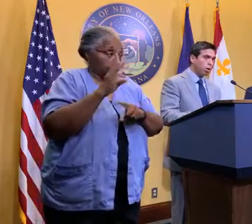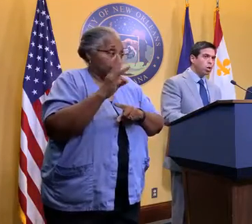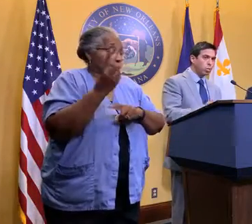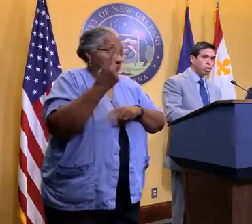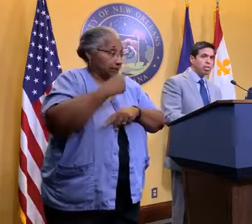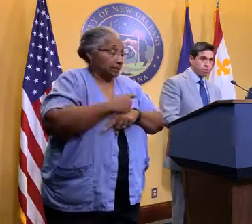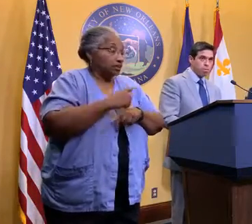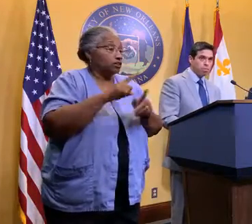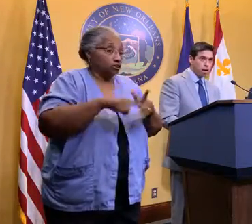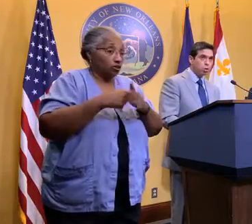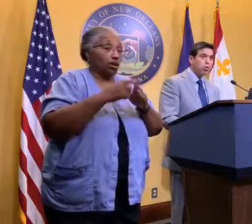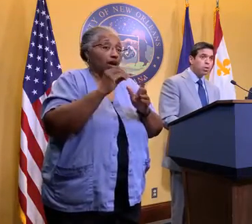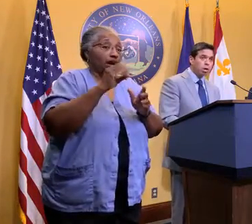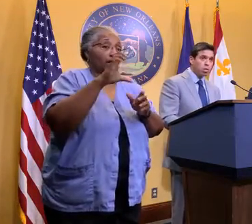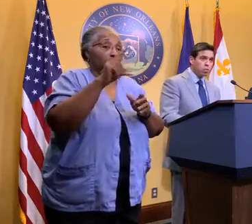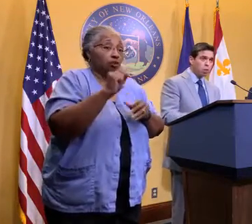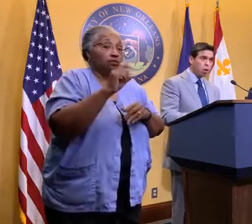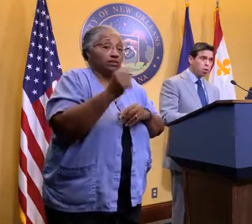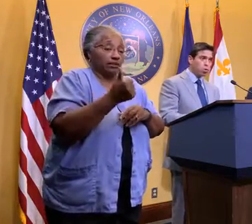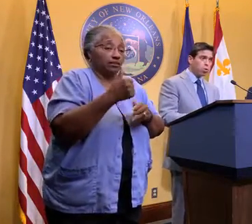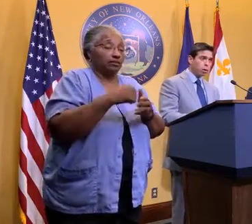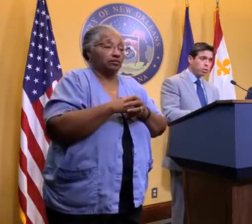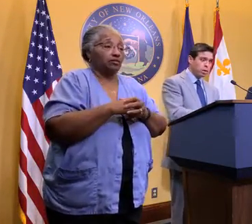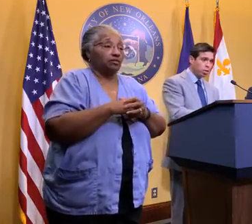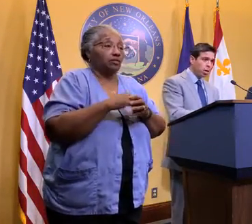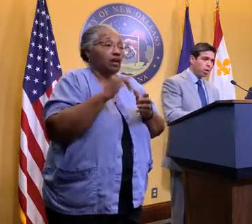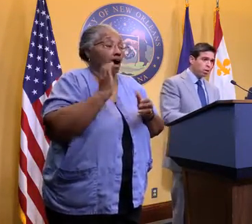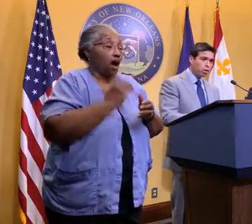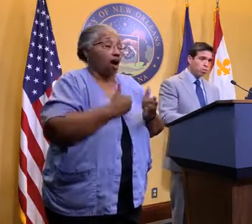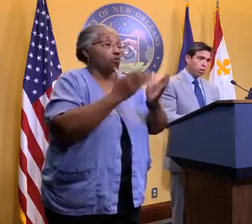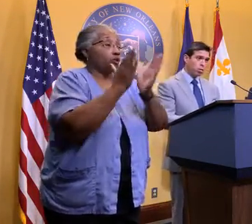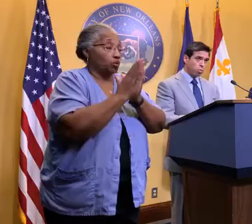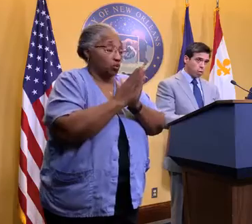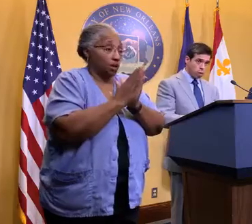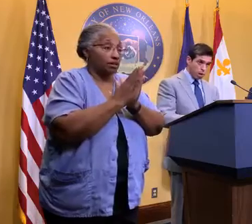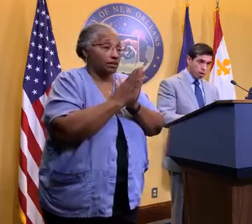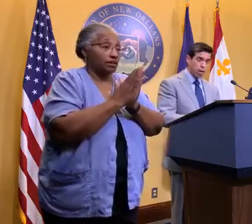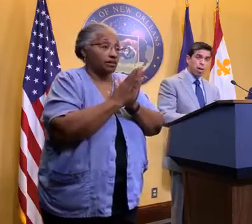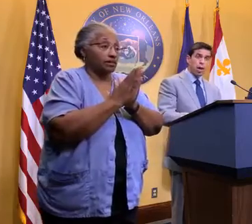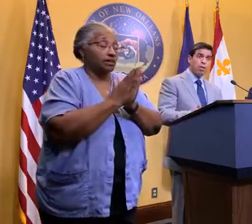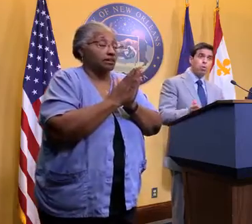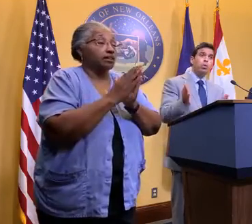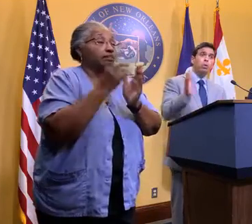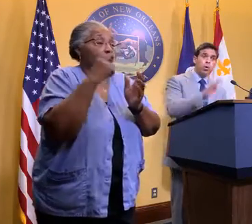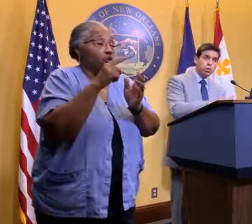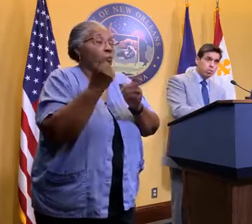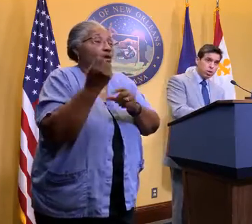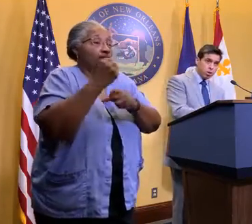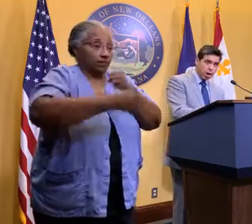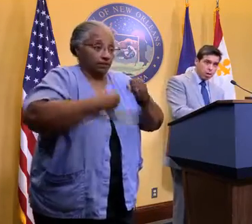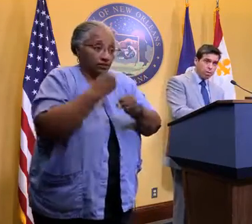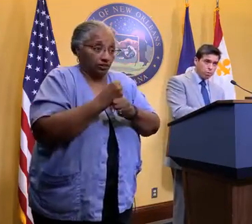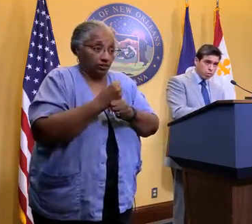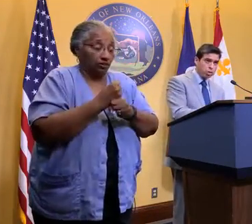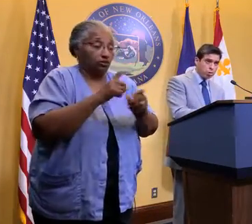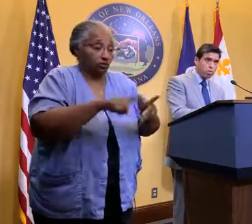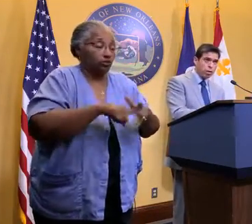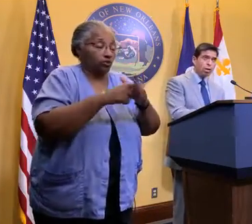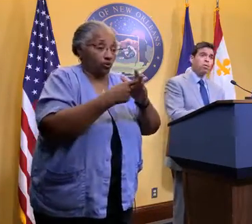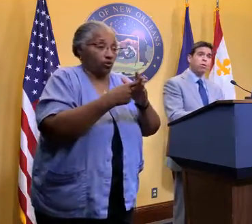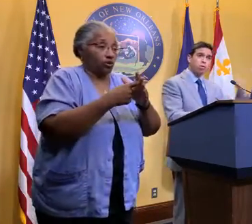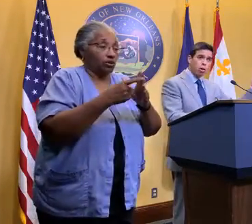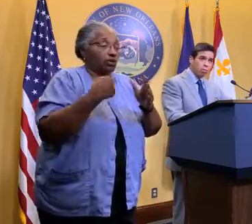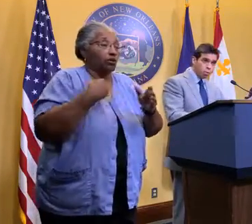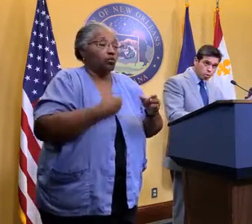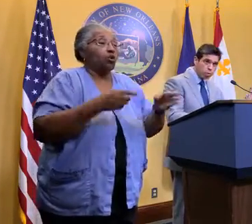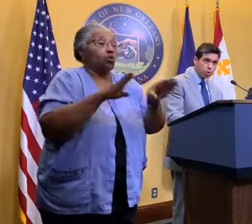have. October 10th. Yes. October 10th is when our request is to submit it through year end. Then we'll close the budget out for